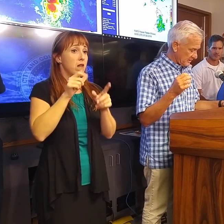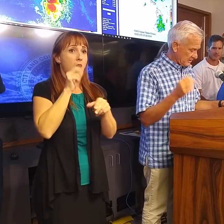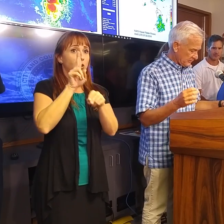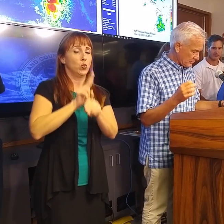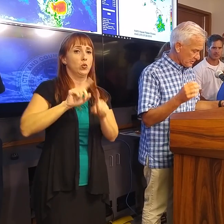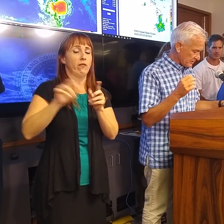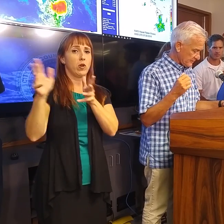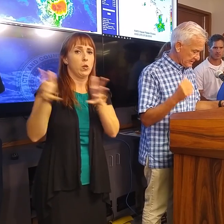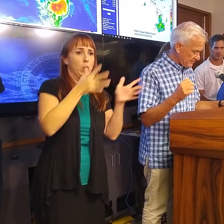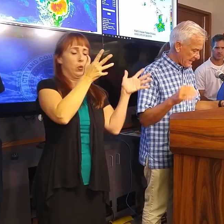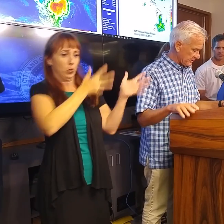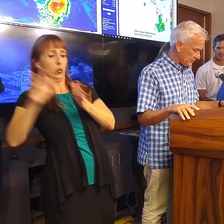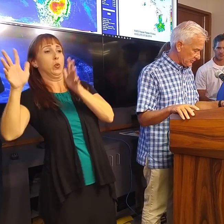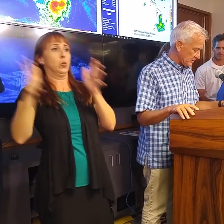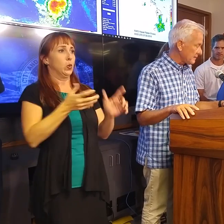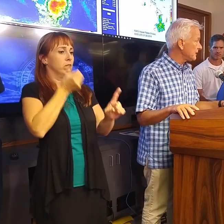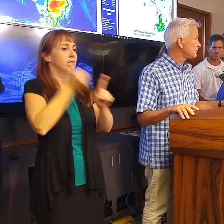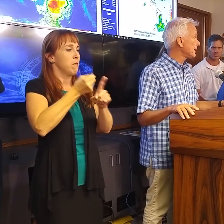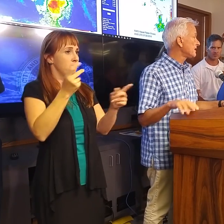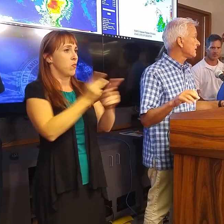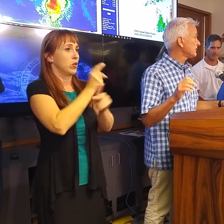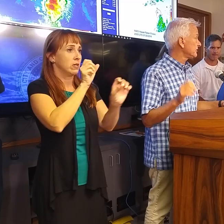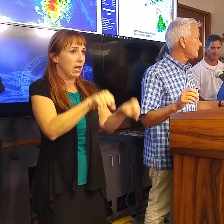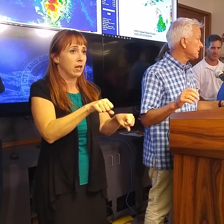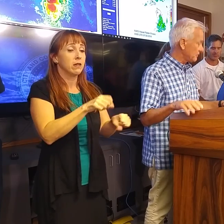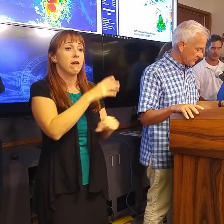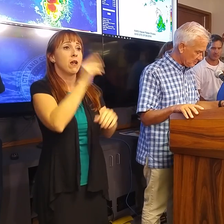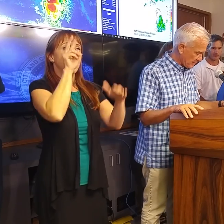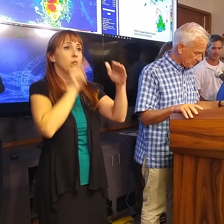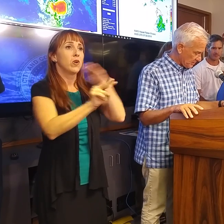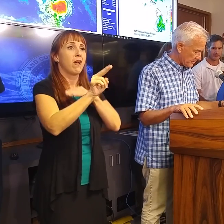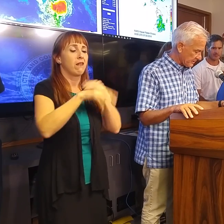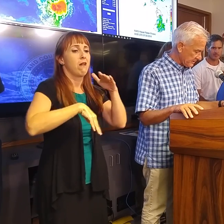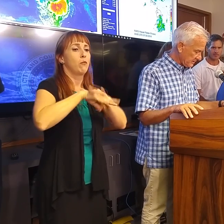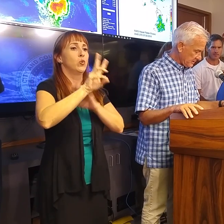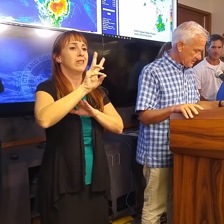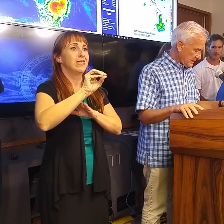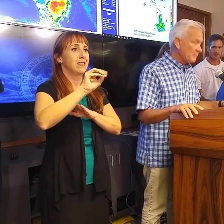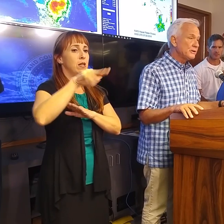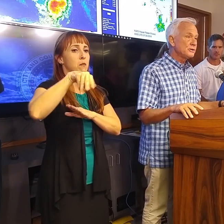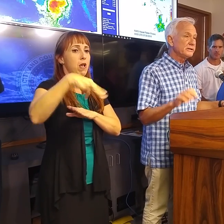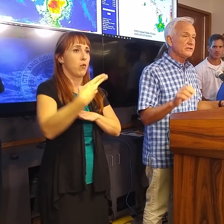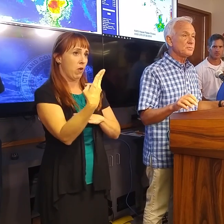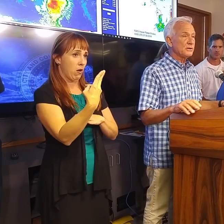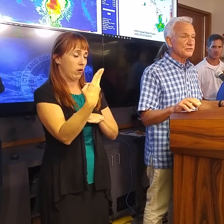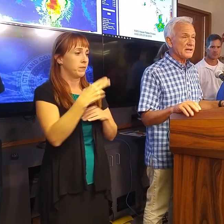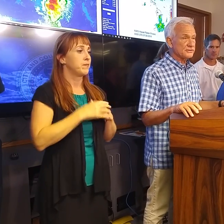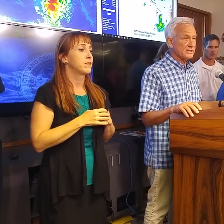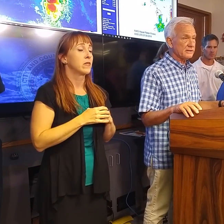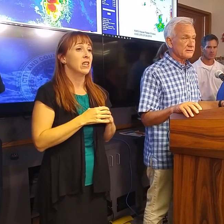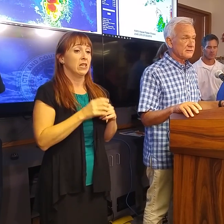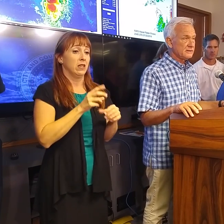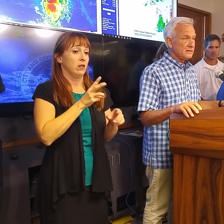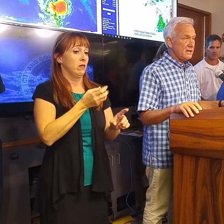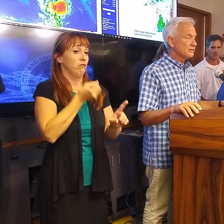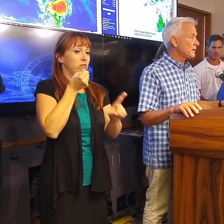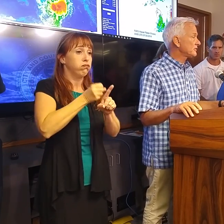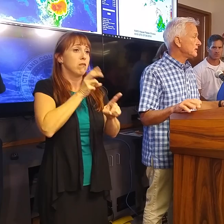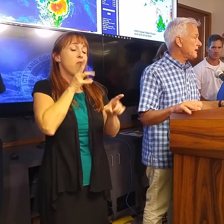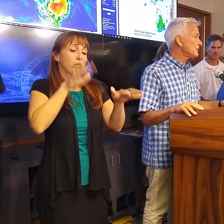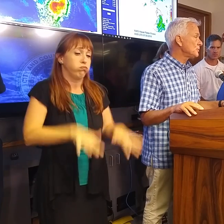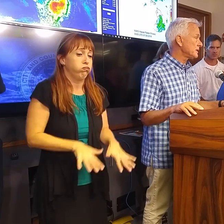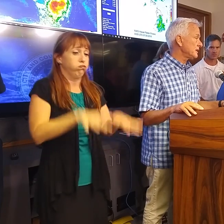could have stronger impact as a result. And we expect gusts up to 60 miles per hour. And we could experience flash flooding. And